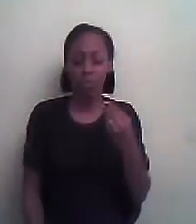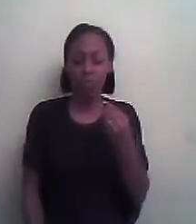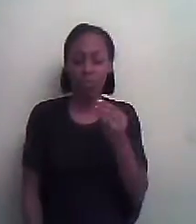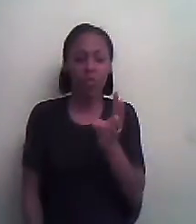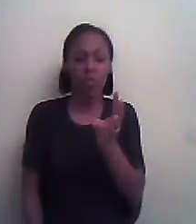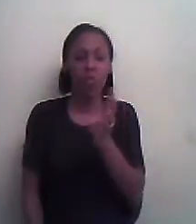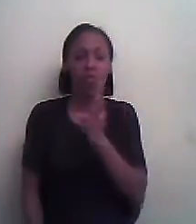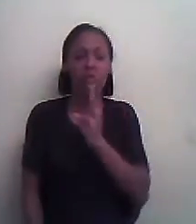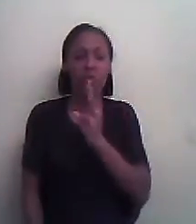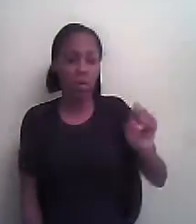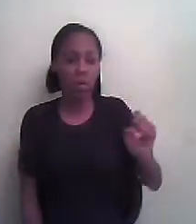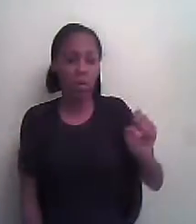having the bathroom.